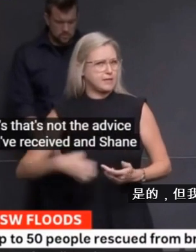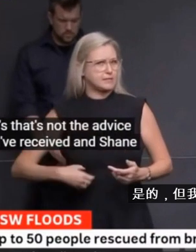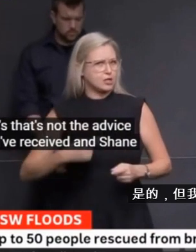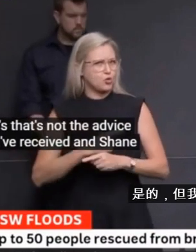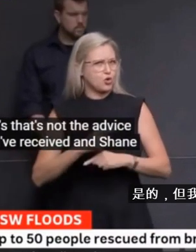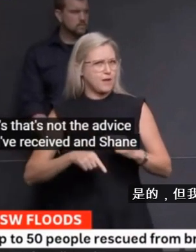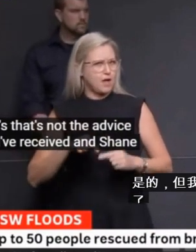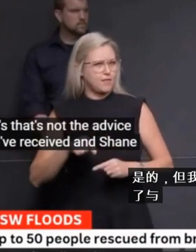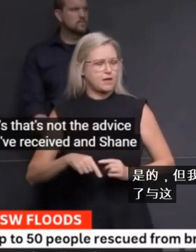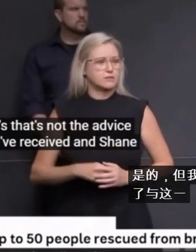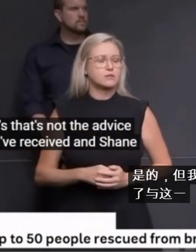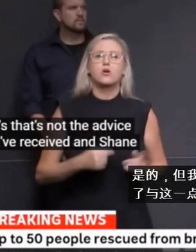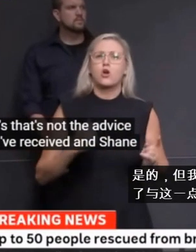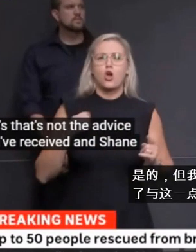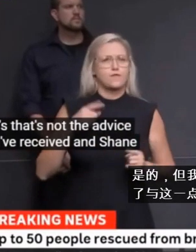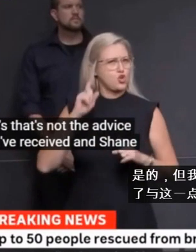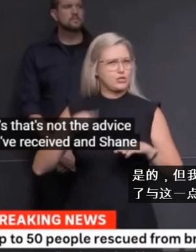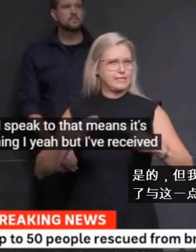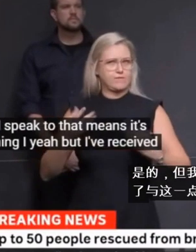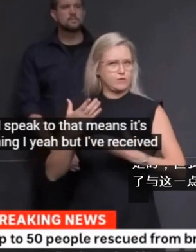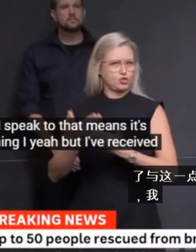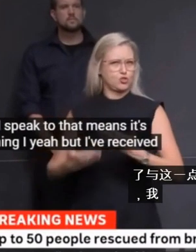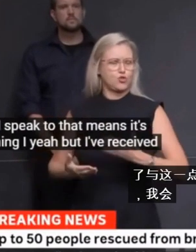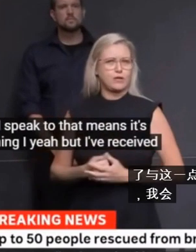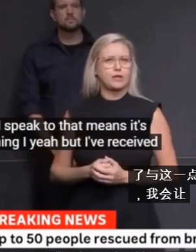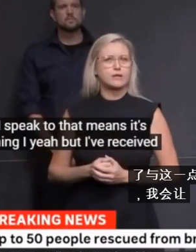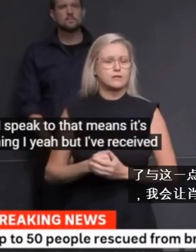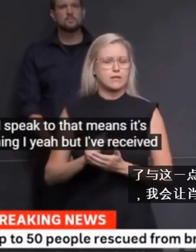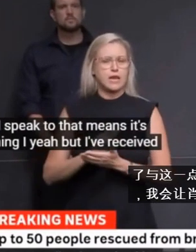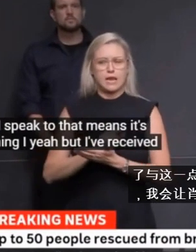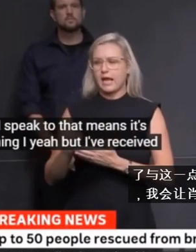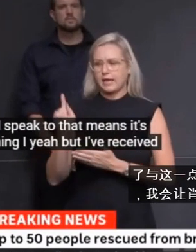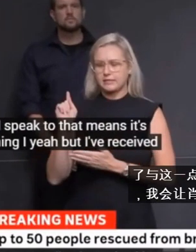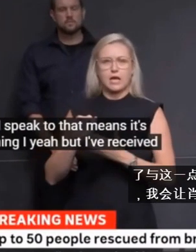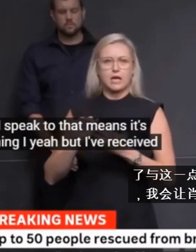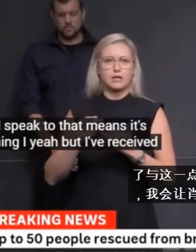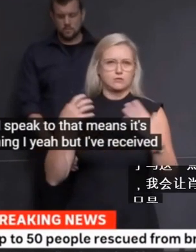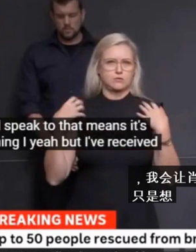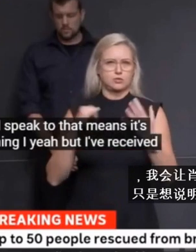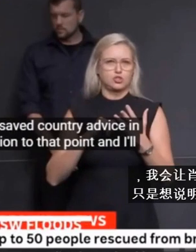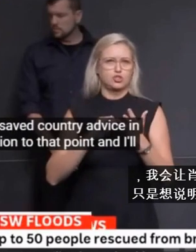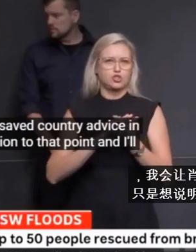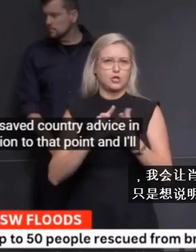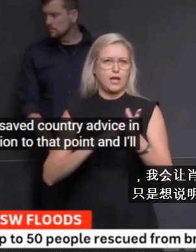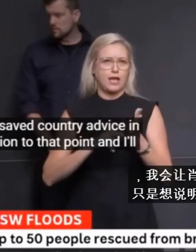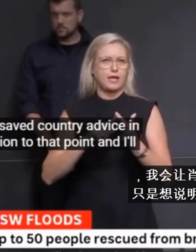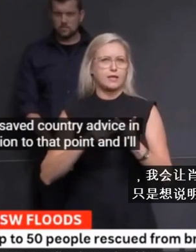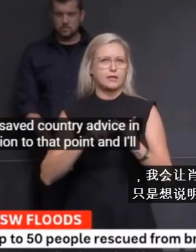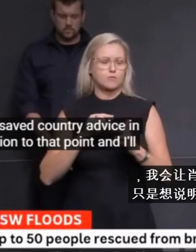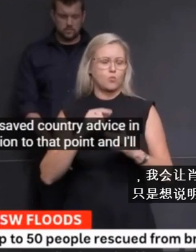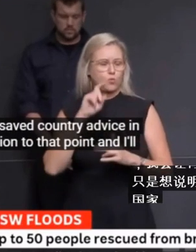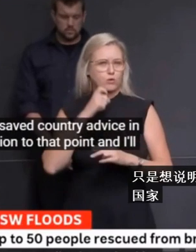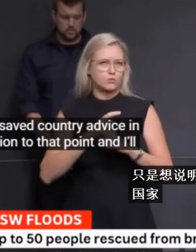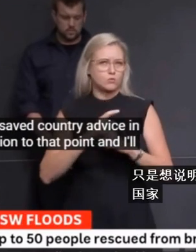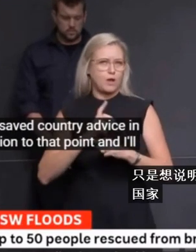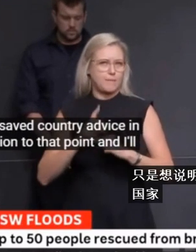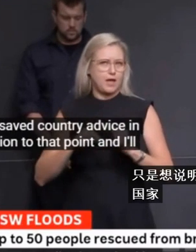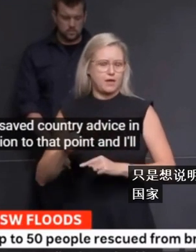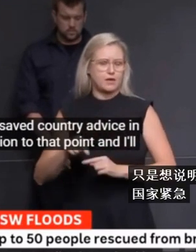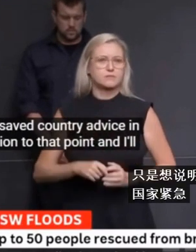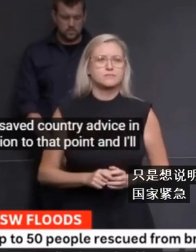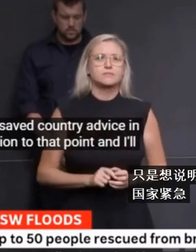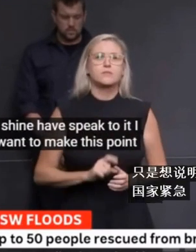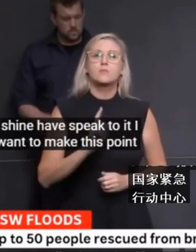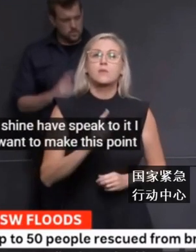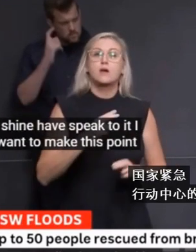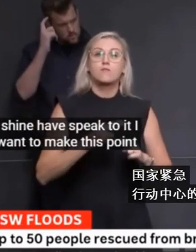I've received contrary advice in relation to that point, and I'll have Shane speak to it. I just want to make this point. Through the standing up of the